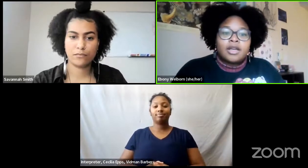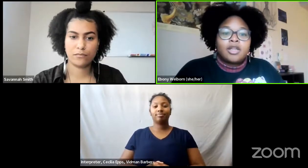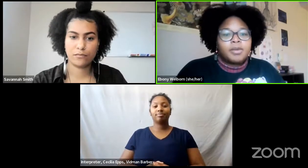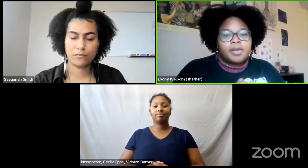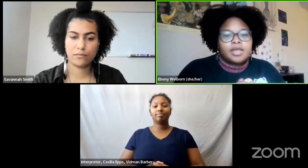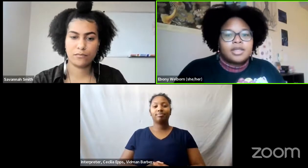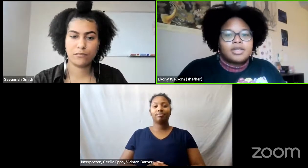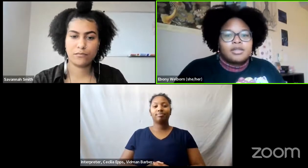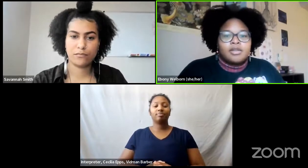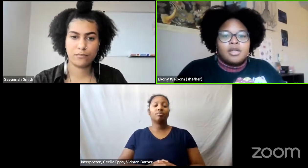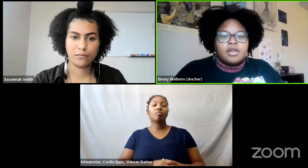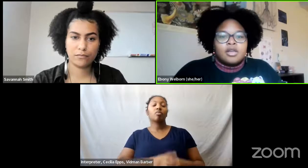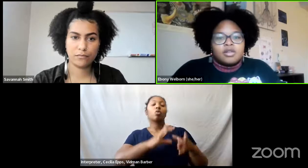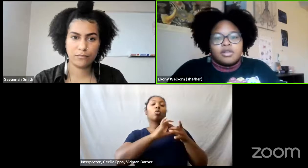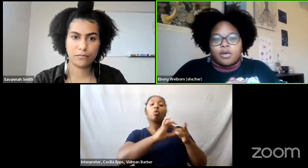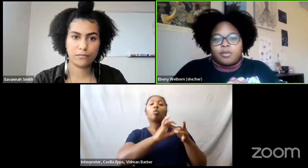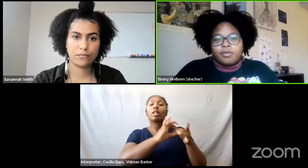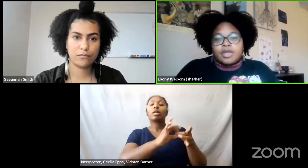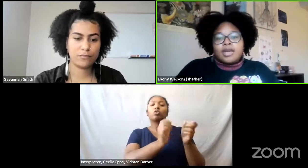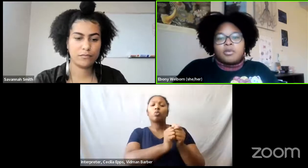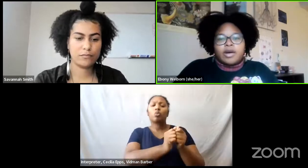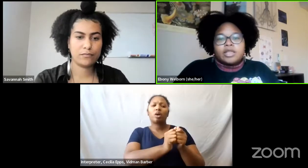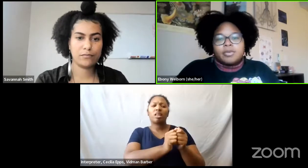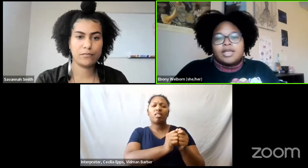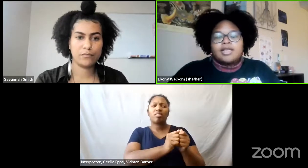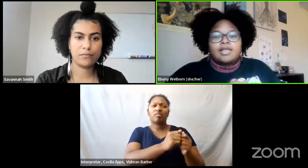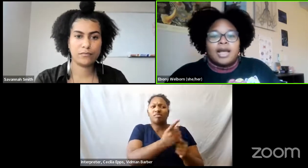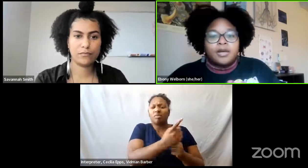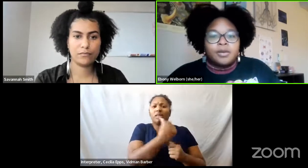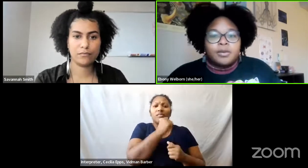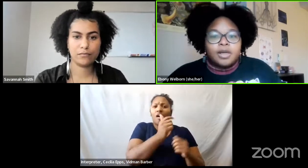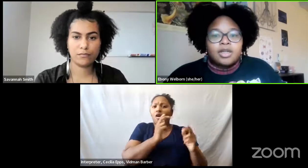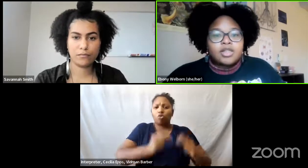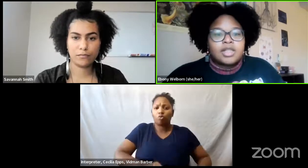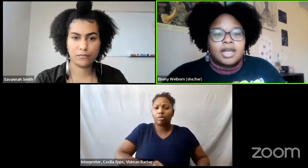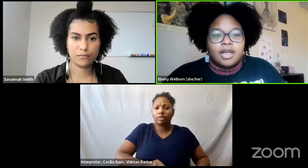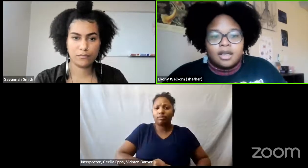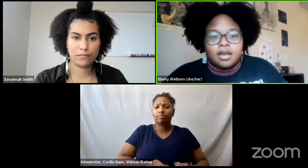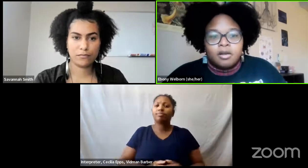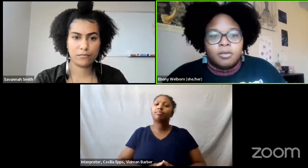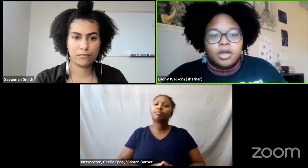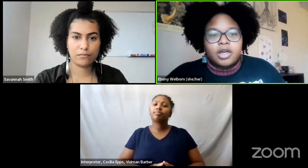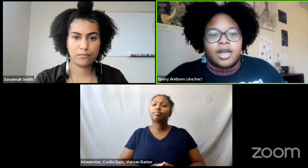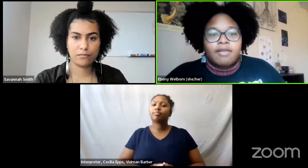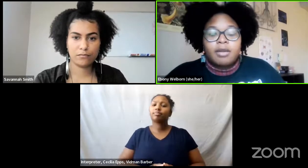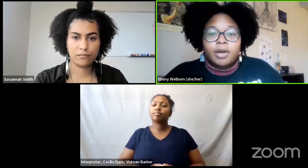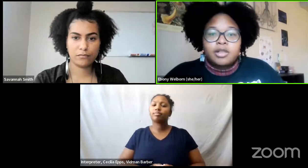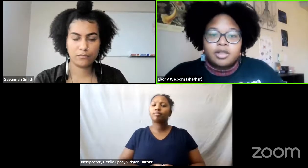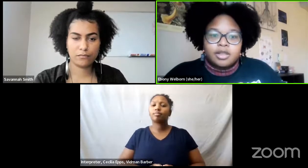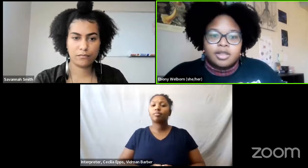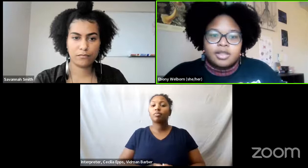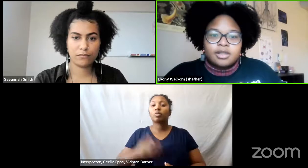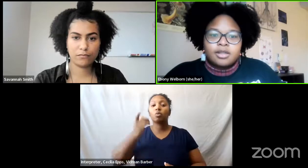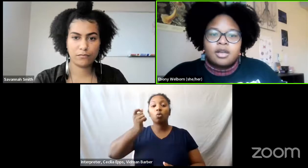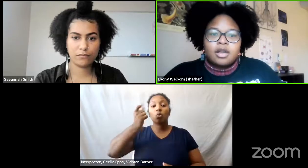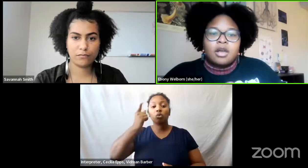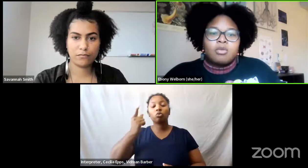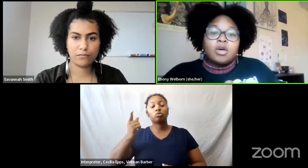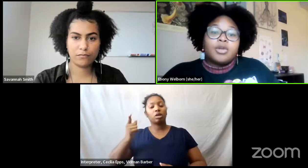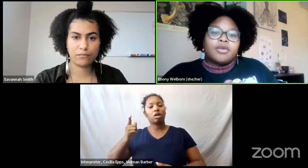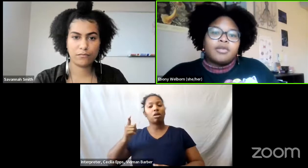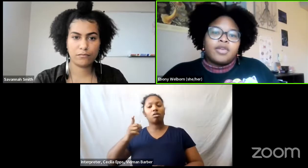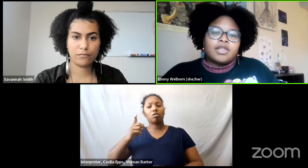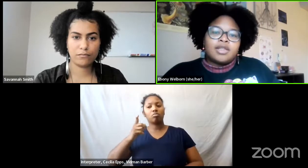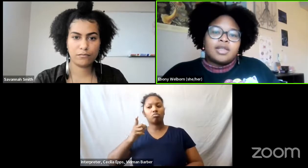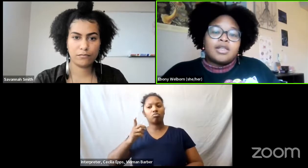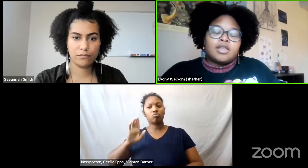relationship to non-human beings. So with a widespread societal understanding of water having personhood,